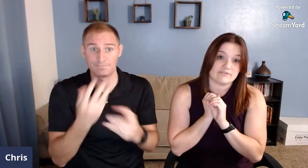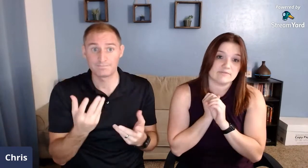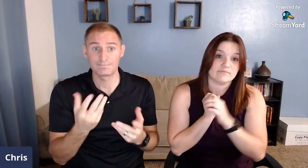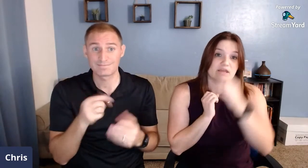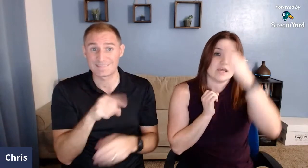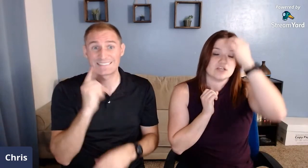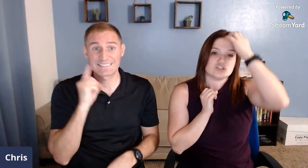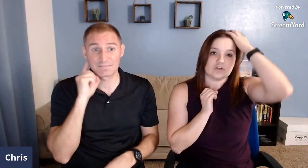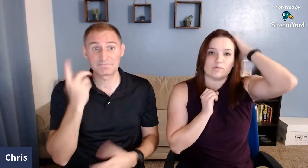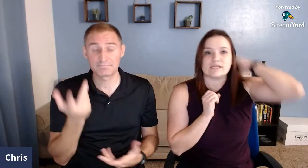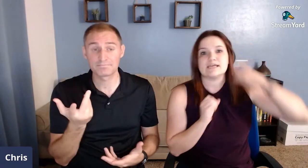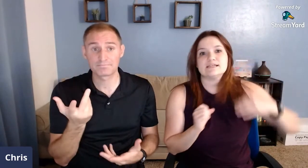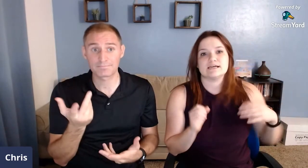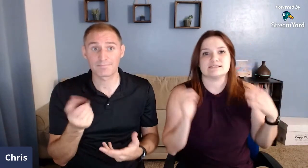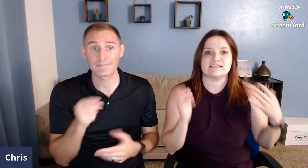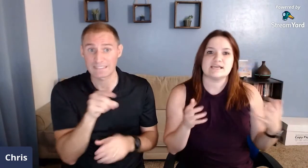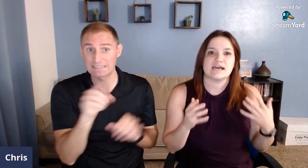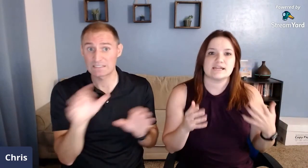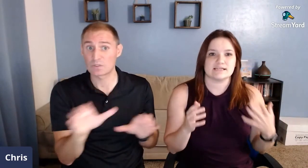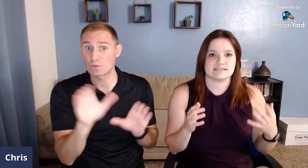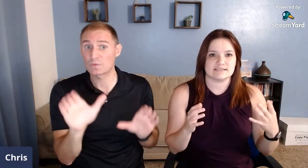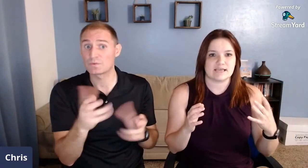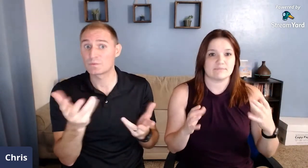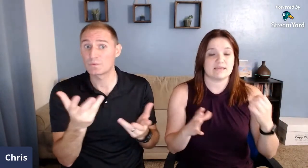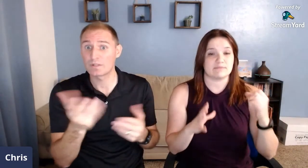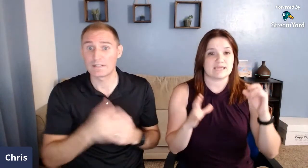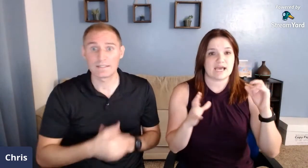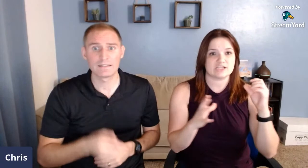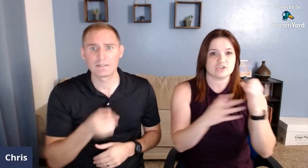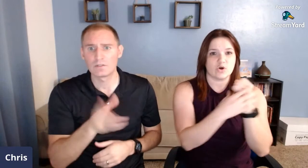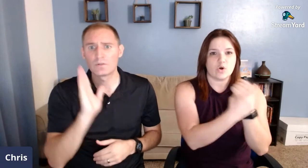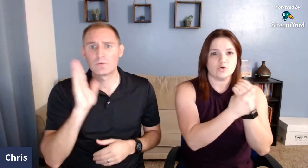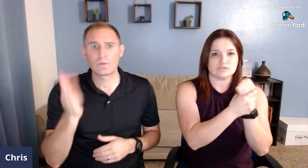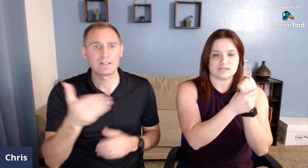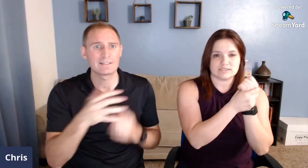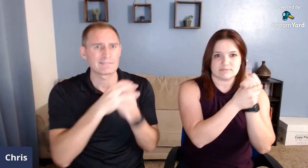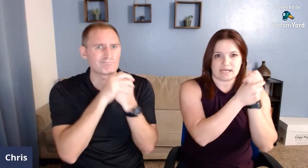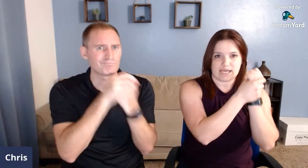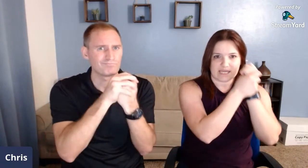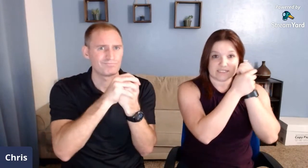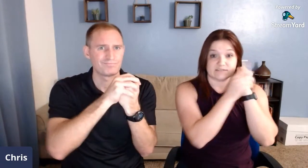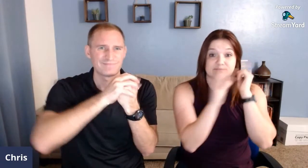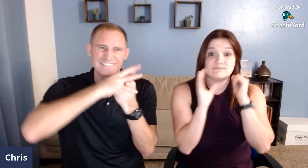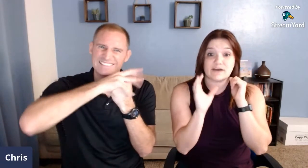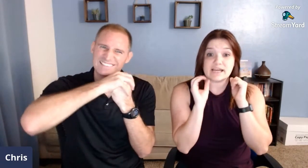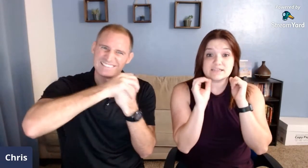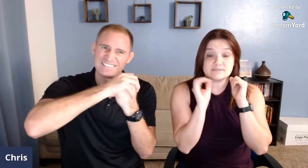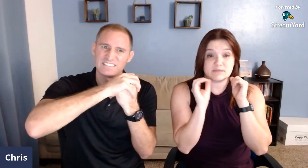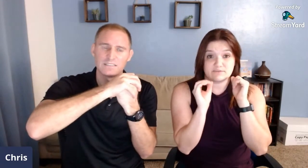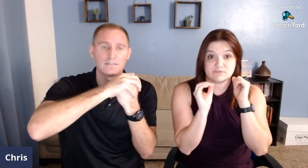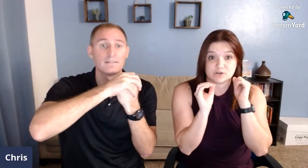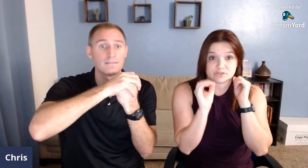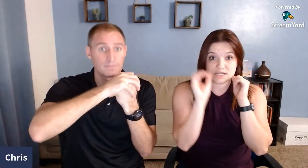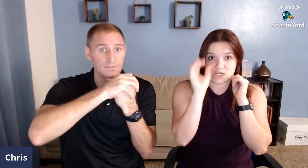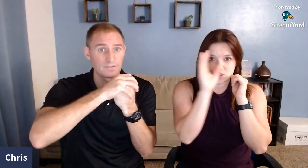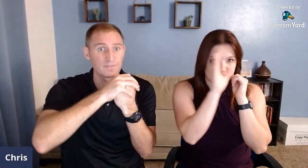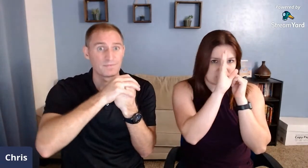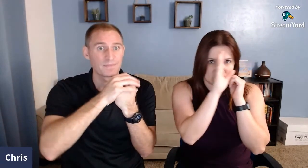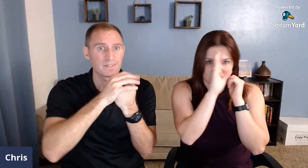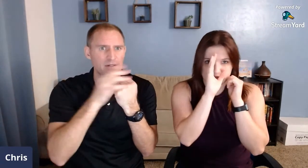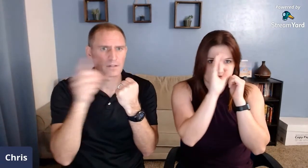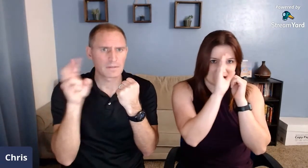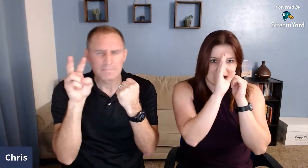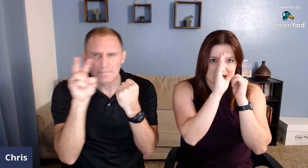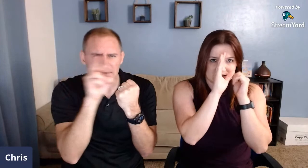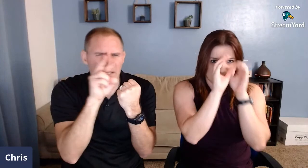he's deaf. So what he does is he kind of does the same thing, but he has to hold on to my hand to find me first. So